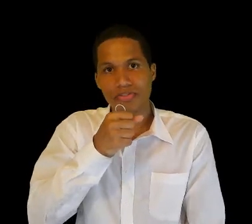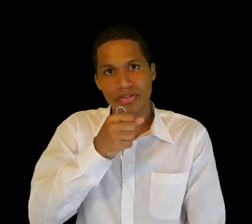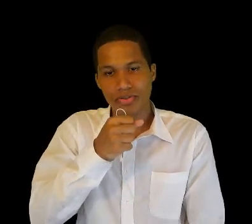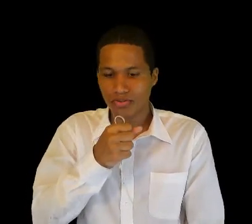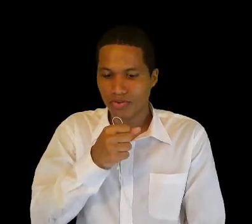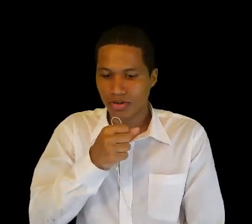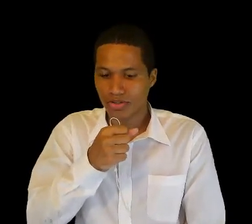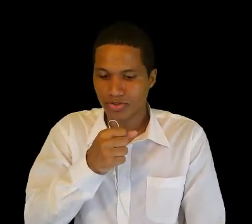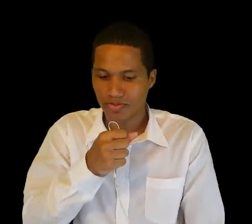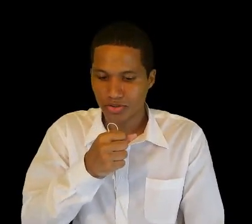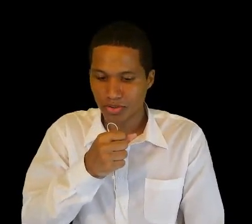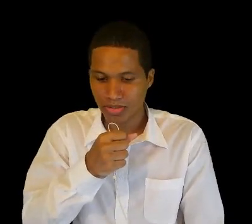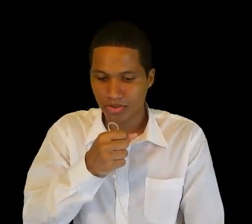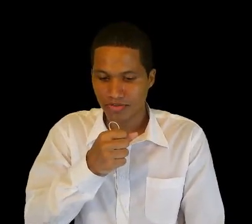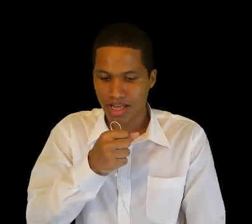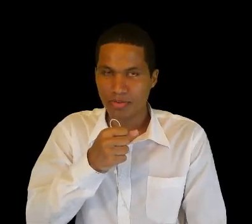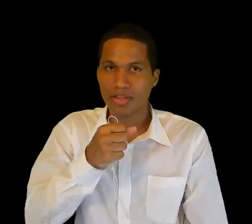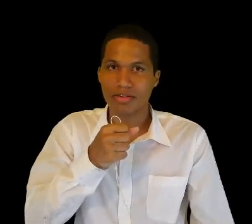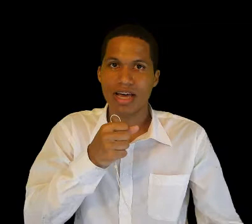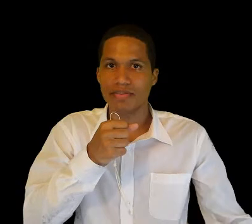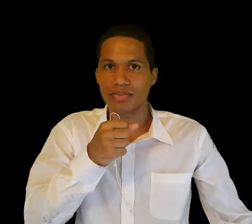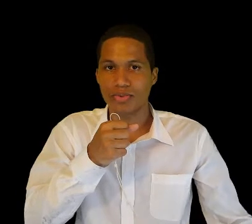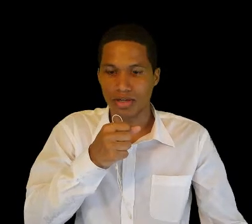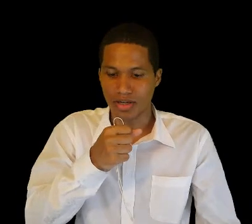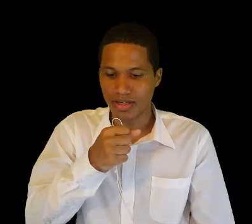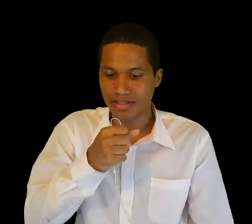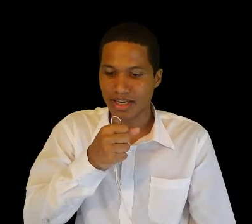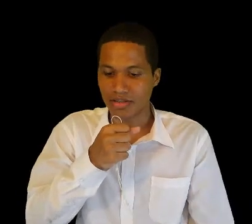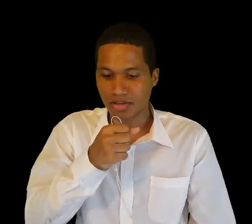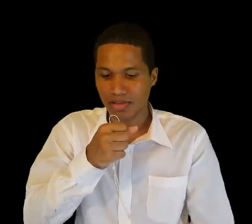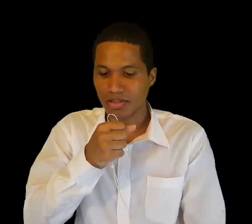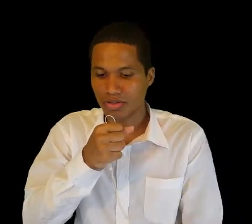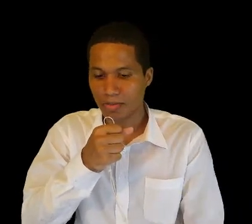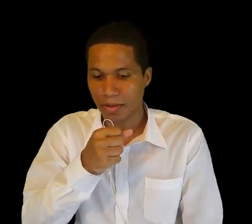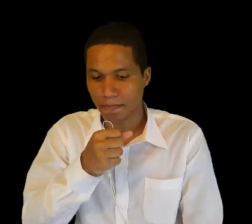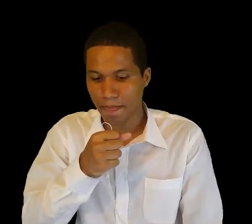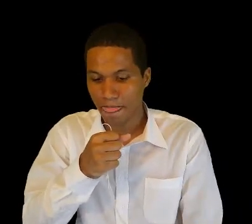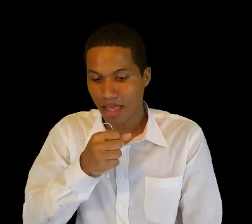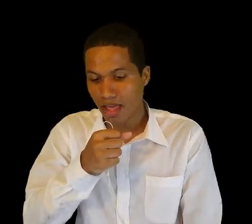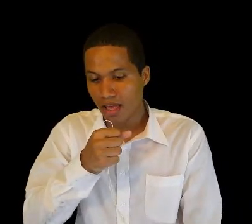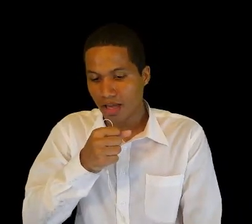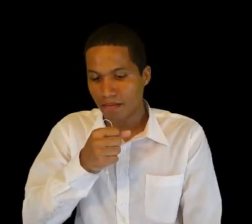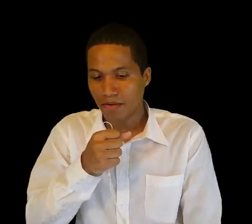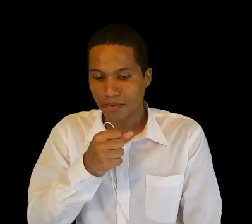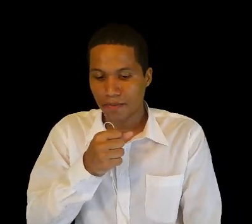would be very cool for us to be able to fly without having to take an airplane or something.